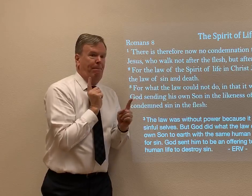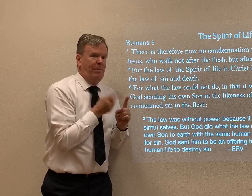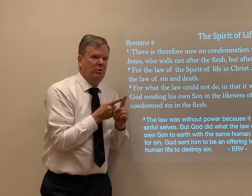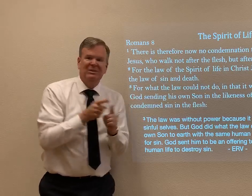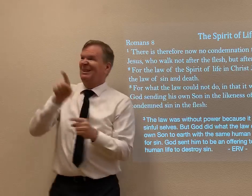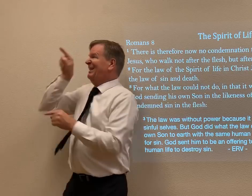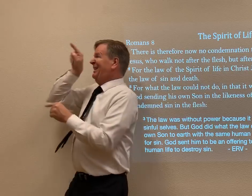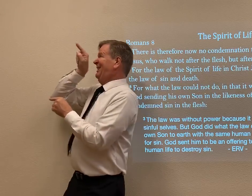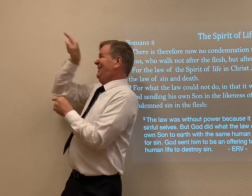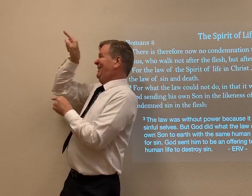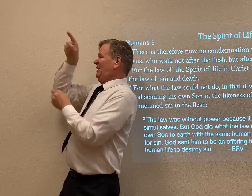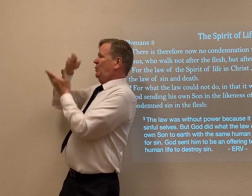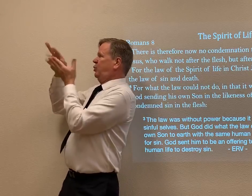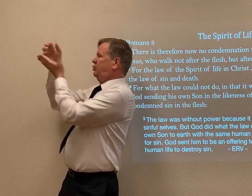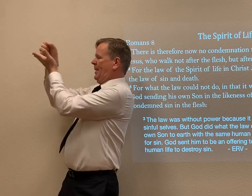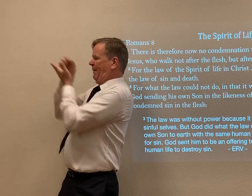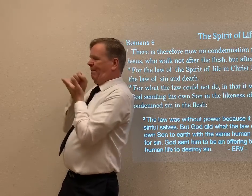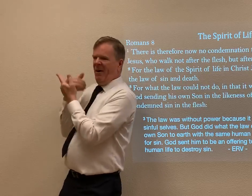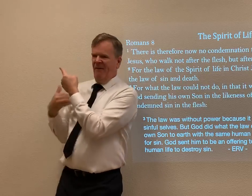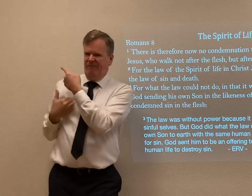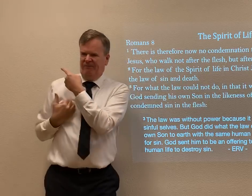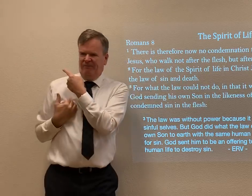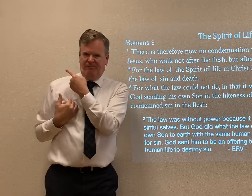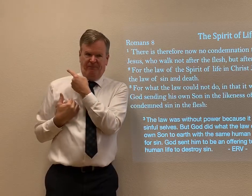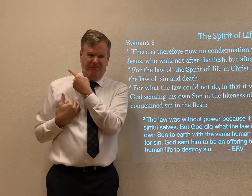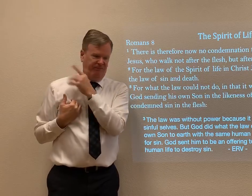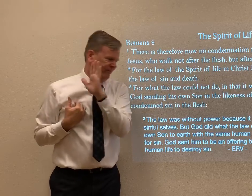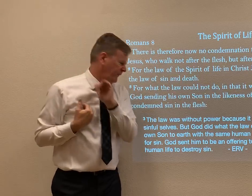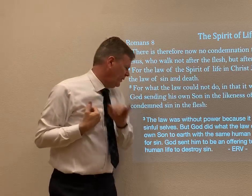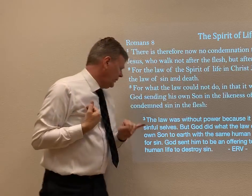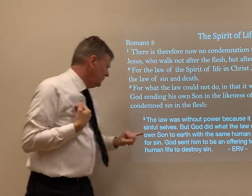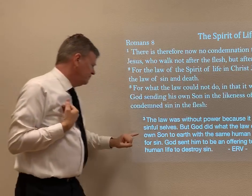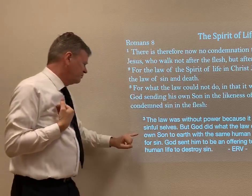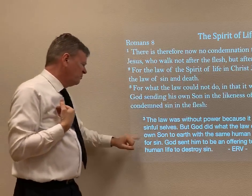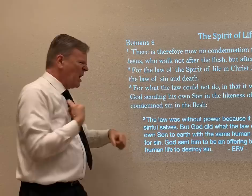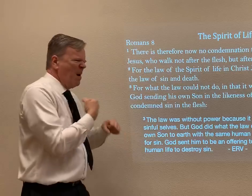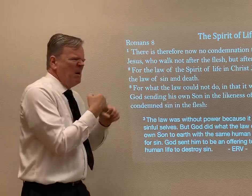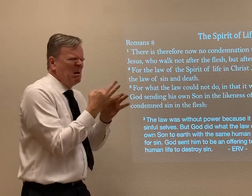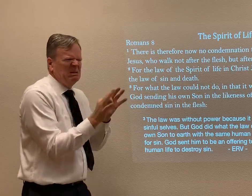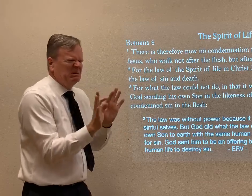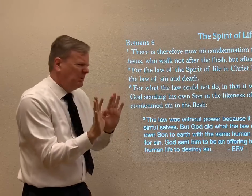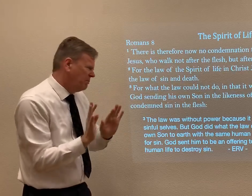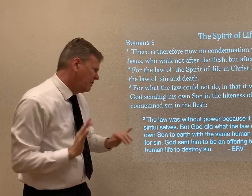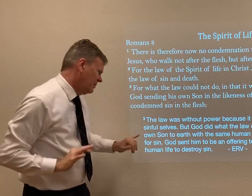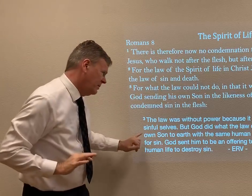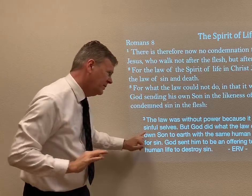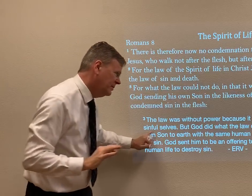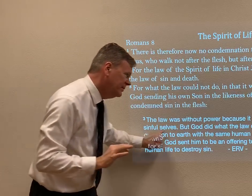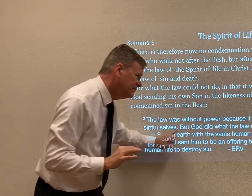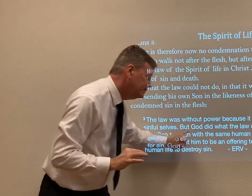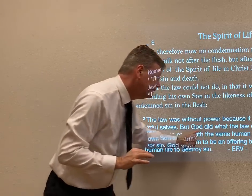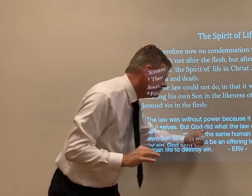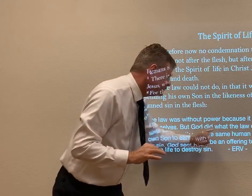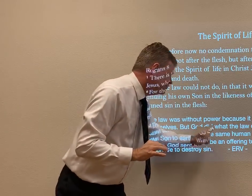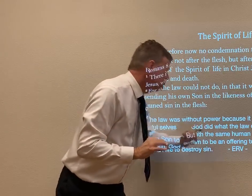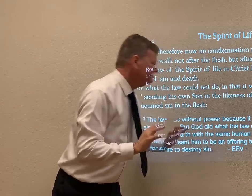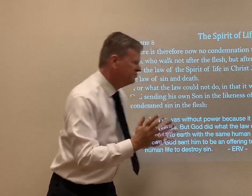Okay. The point of that is the Holy Ghost can help us. That's the only thing that can help us. Okay. I'm making it simple here. Scripture